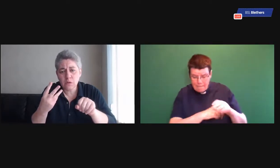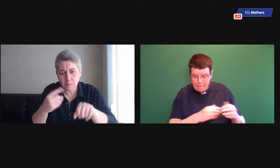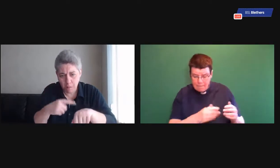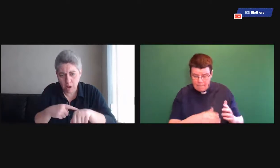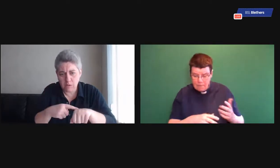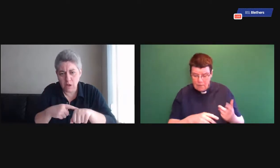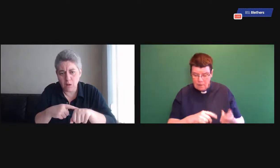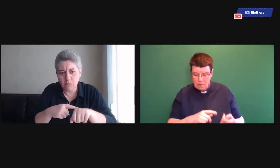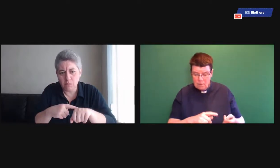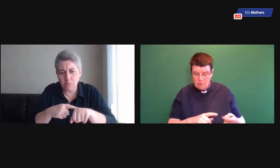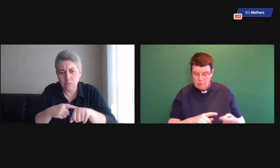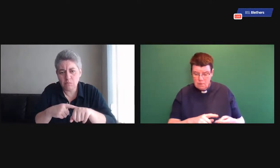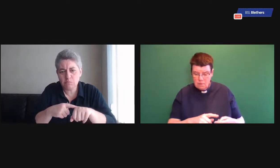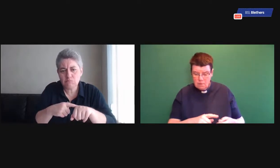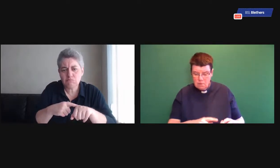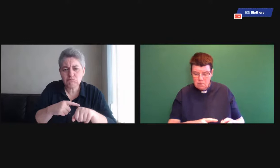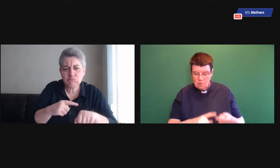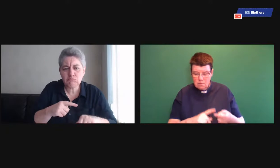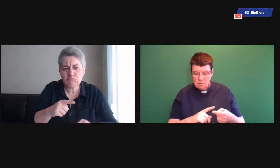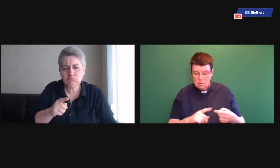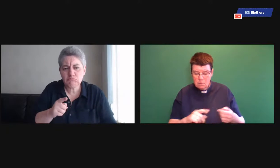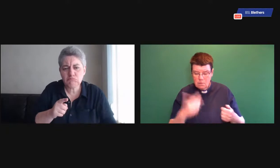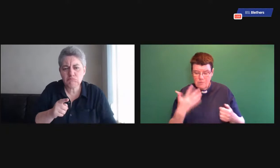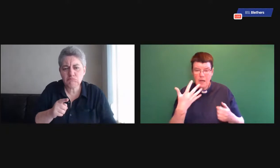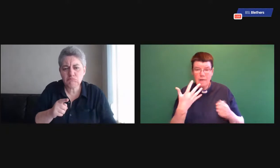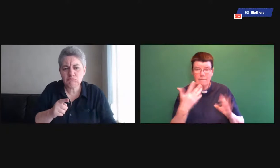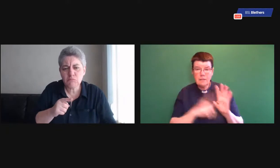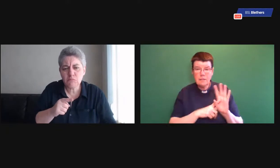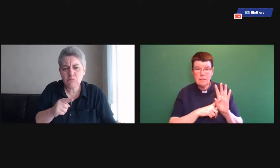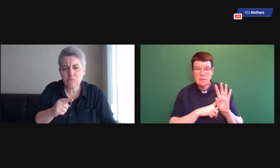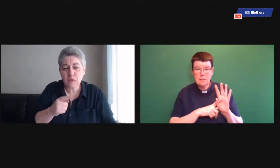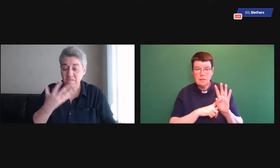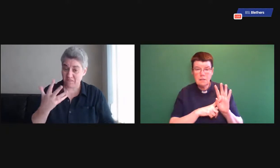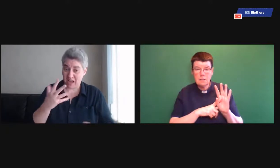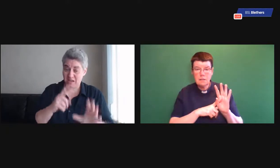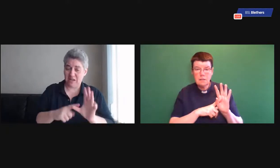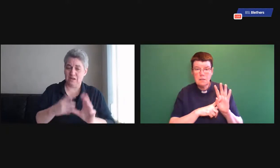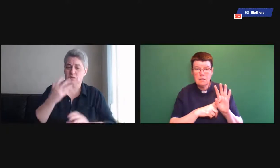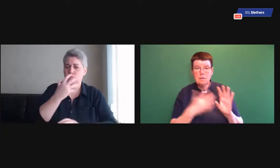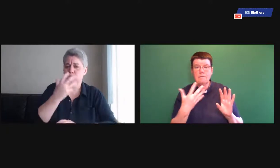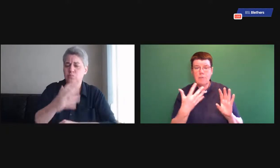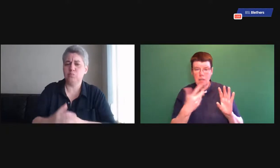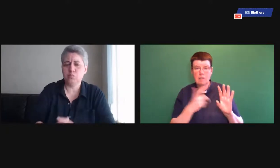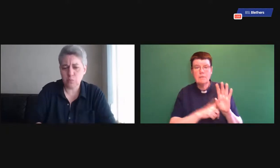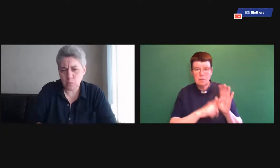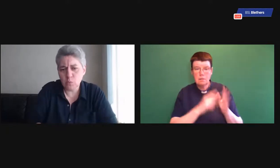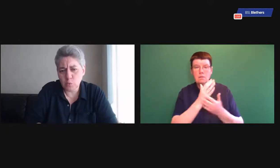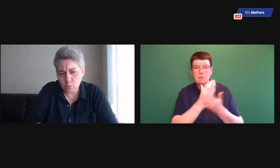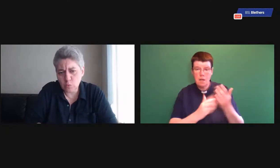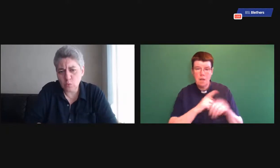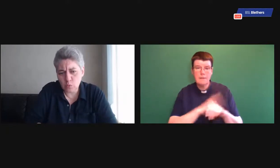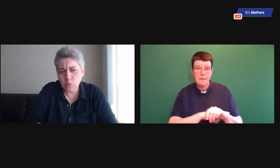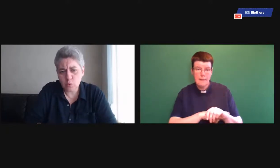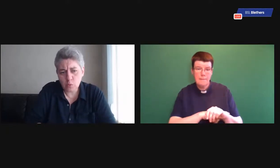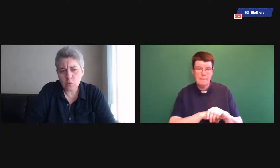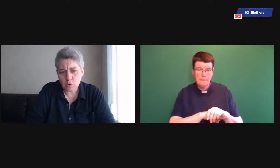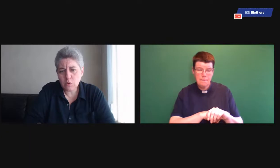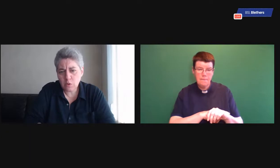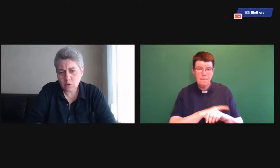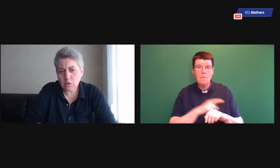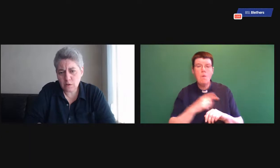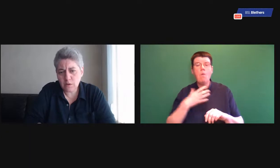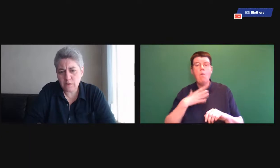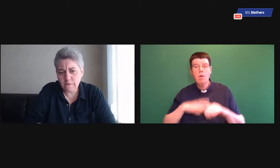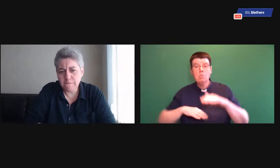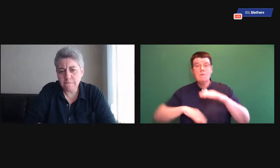course? Well, it was part-time and it was over, let me think, 5 years. Wow, 5 years, that's a